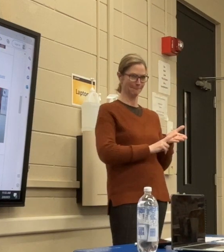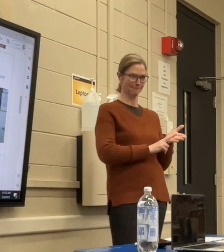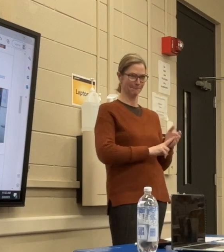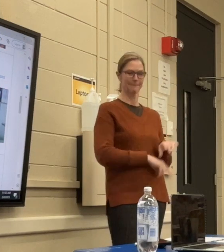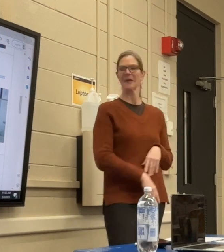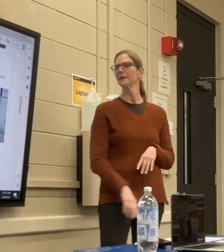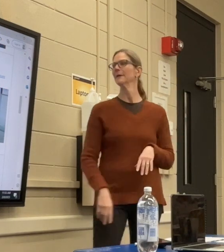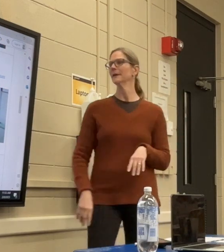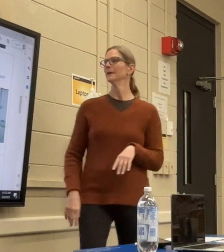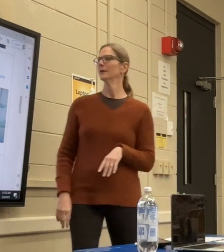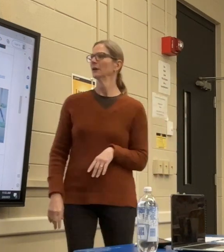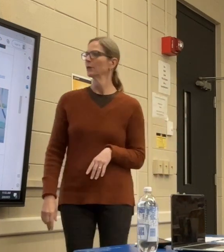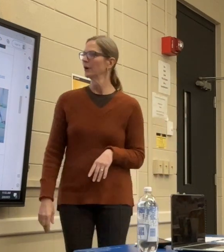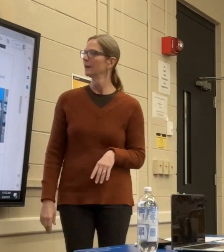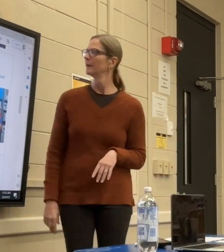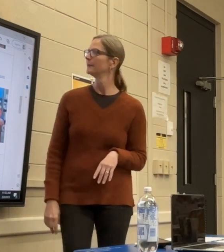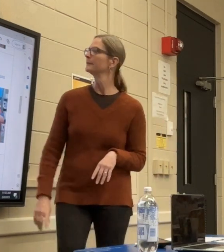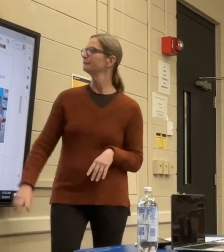But make sure that you please sign up.